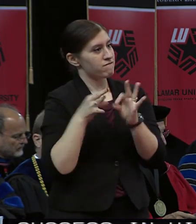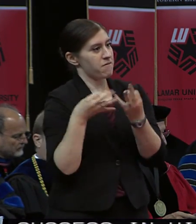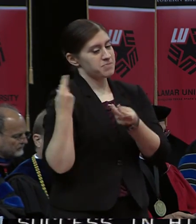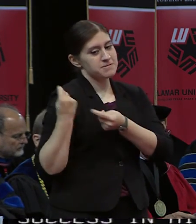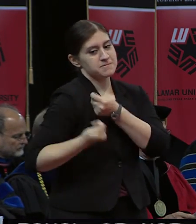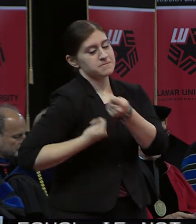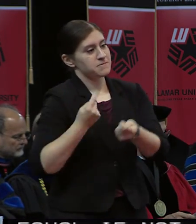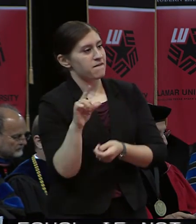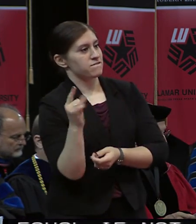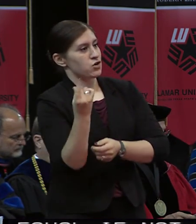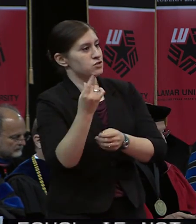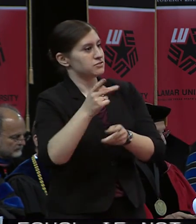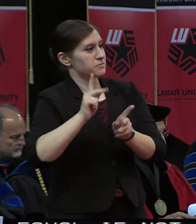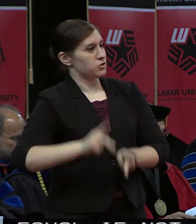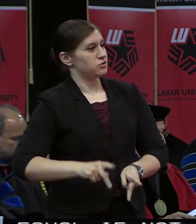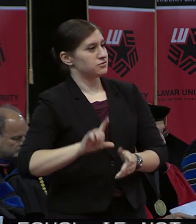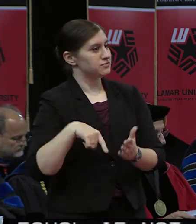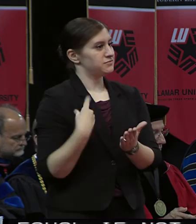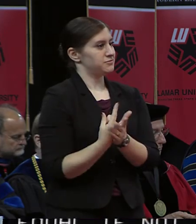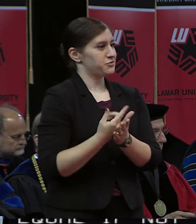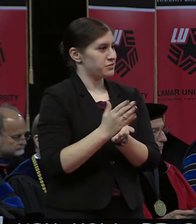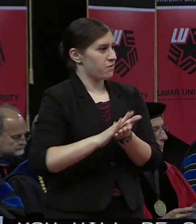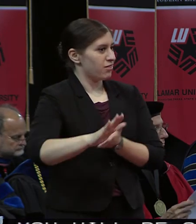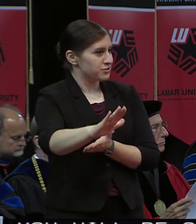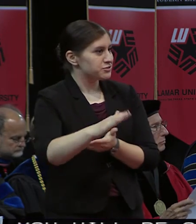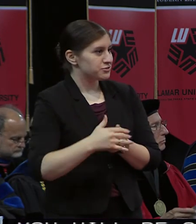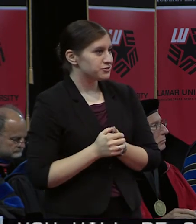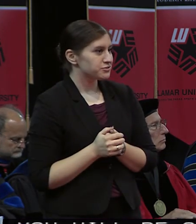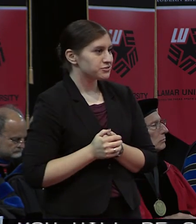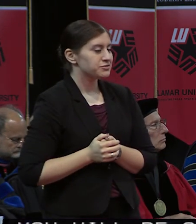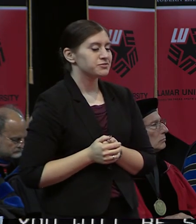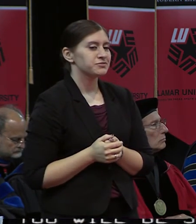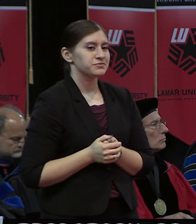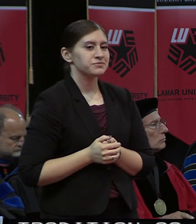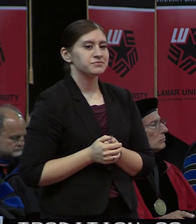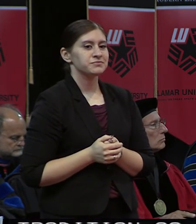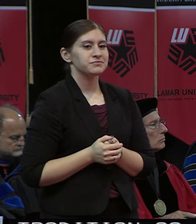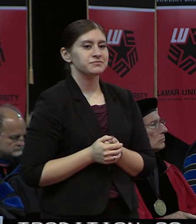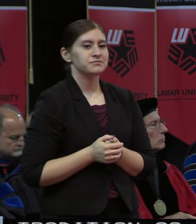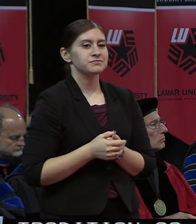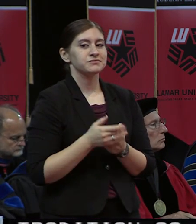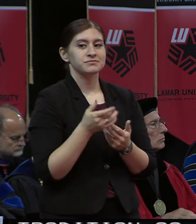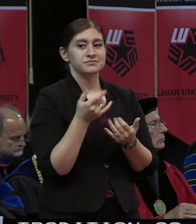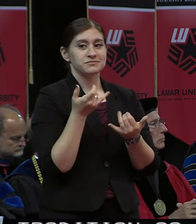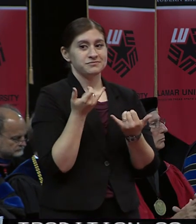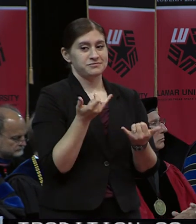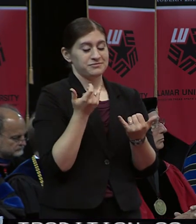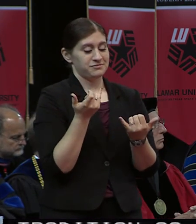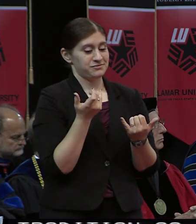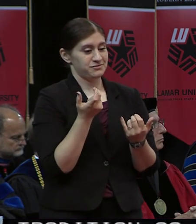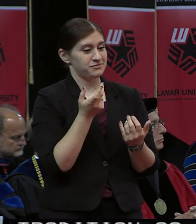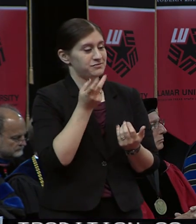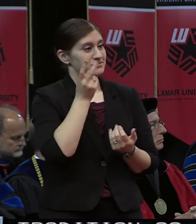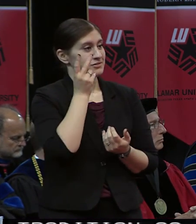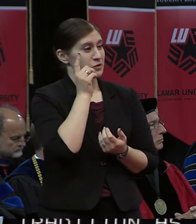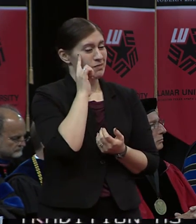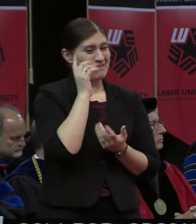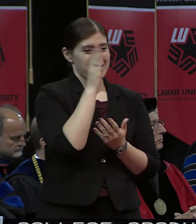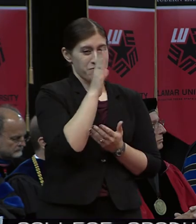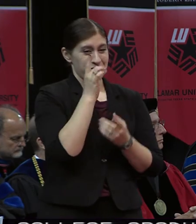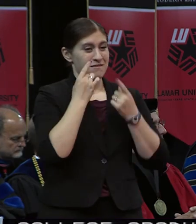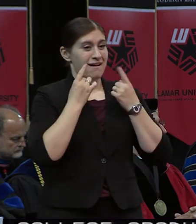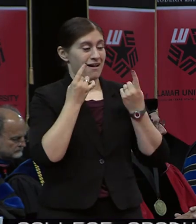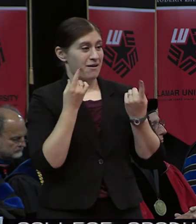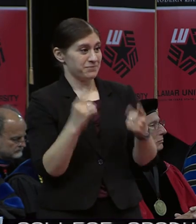as first-generation college graduates. You may have doubted that this moment would ever arrive.